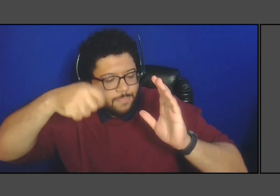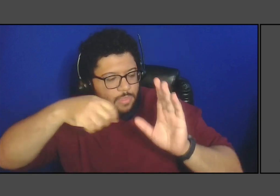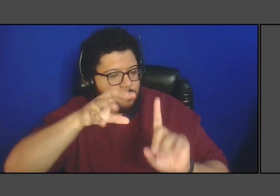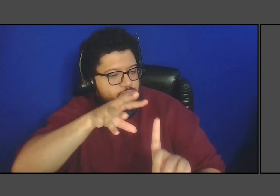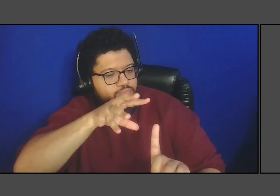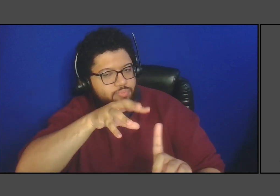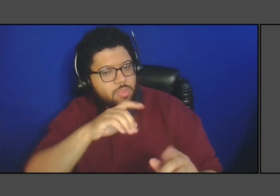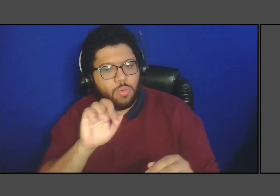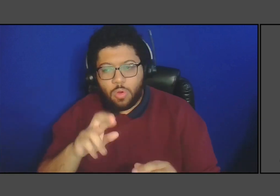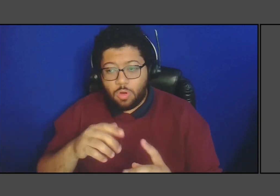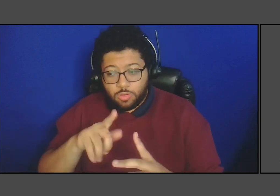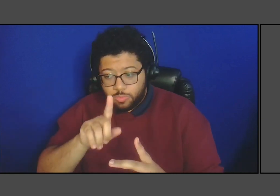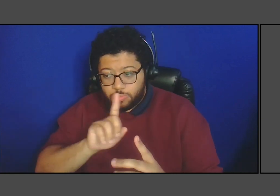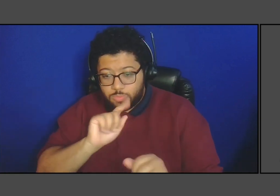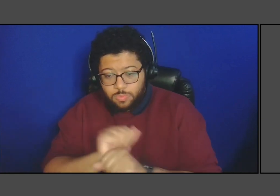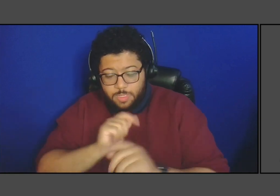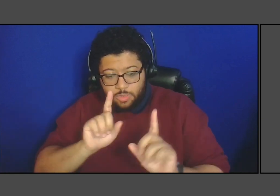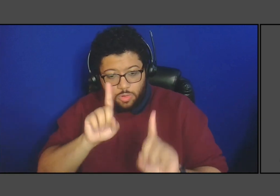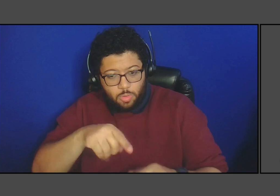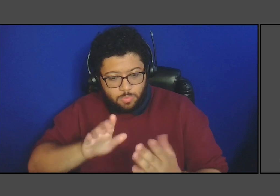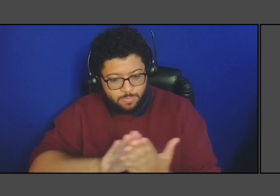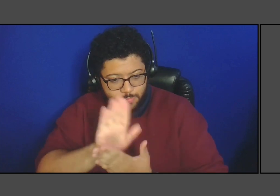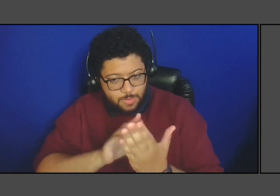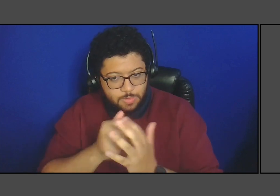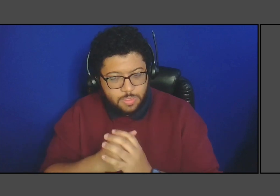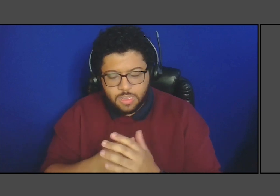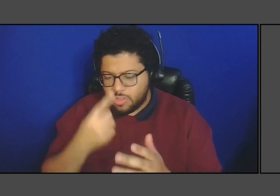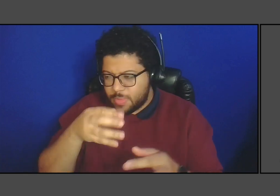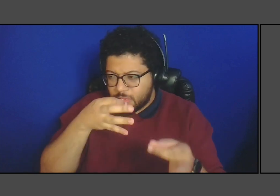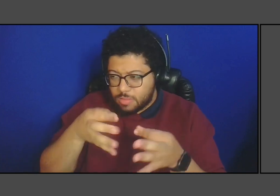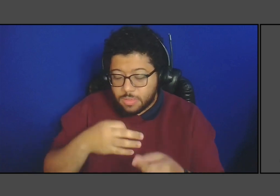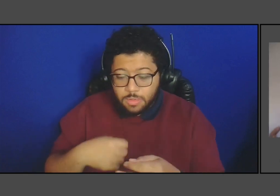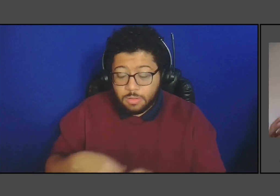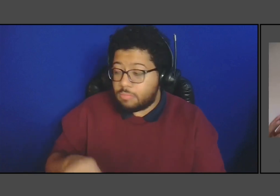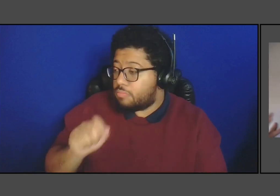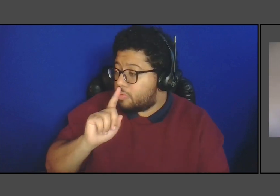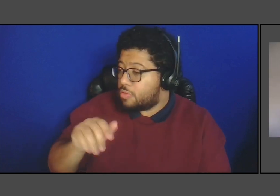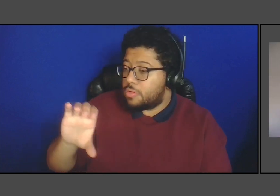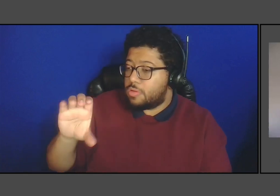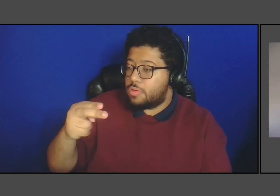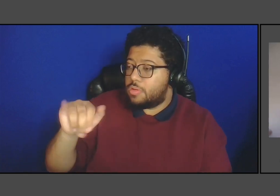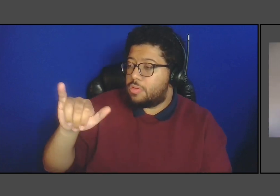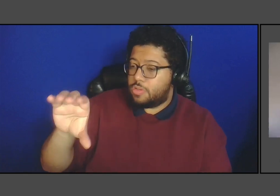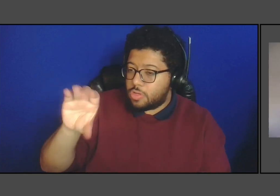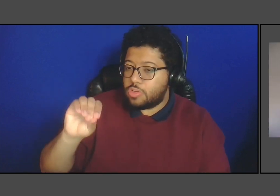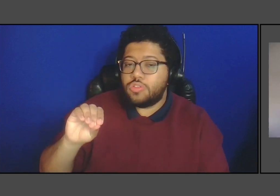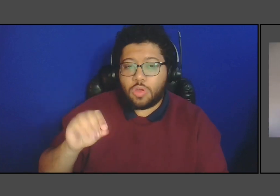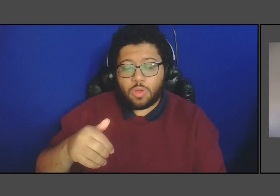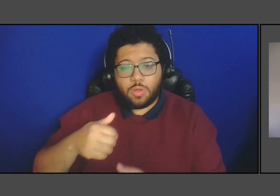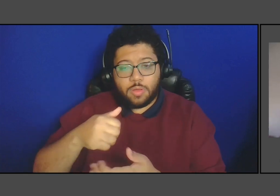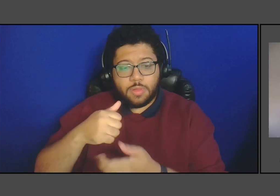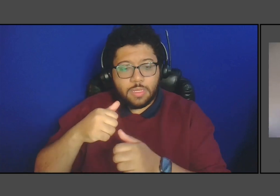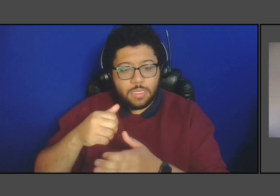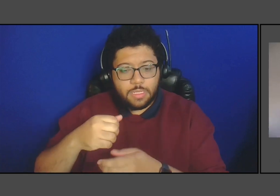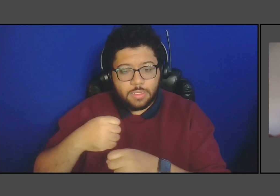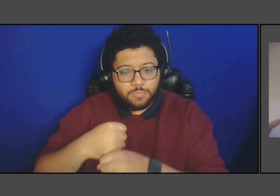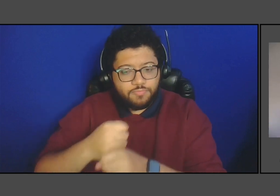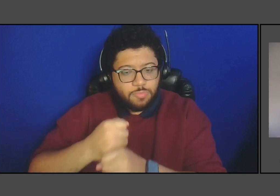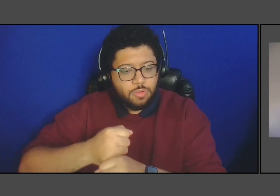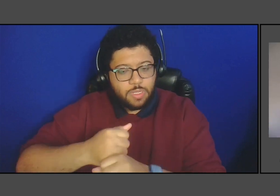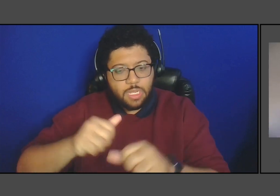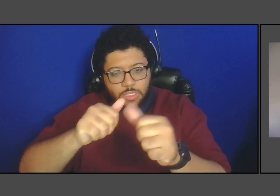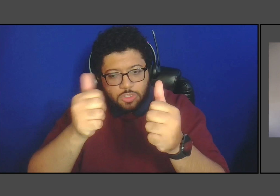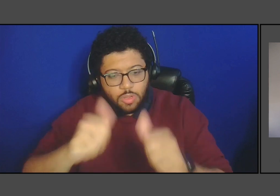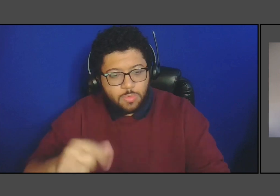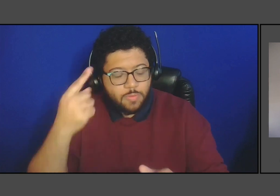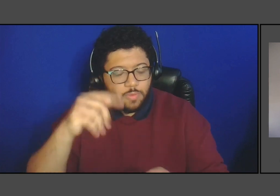Could you describe it a little bit more? Chico McMurtry creates these sculptures for a museum setting, for exhibition, but he also goes to